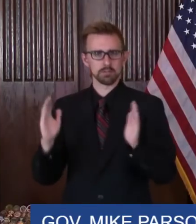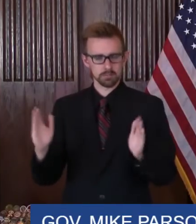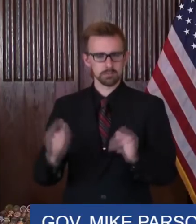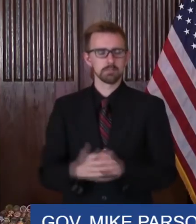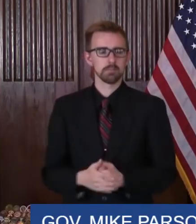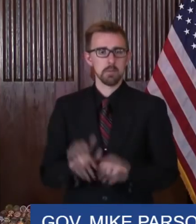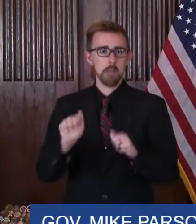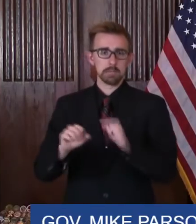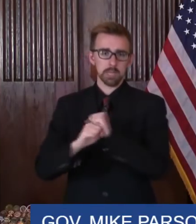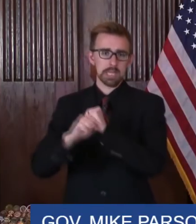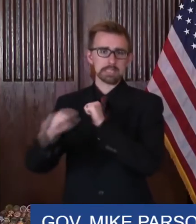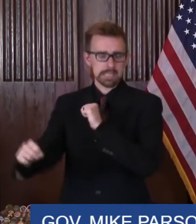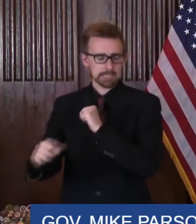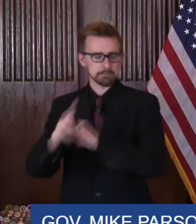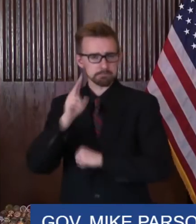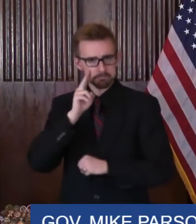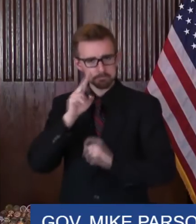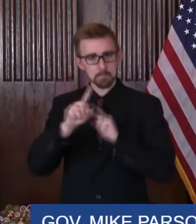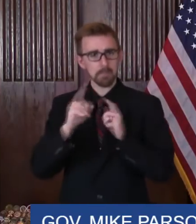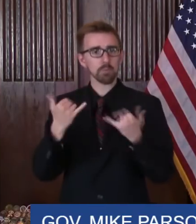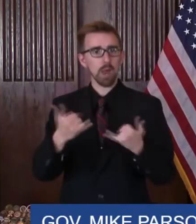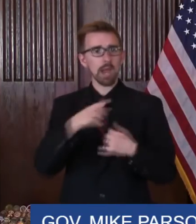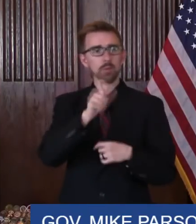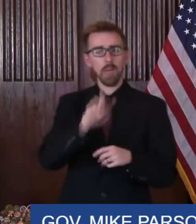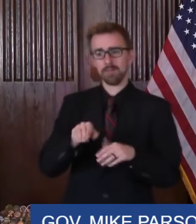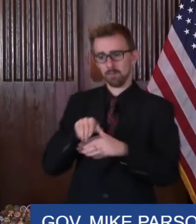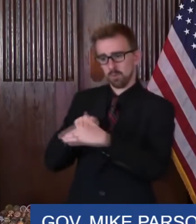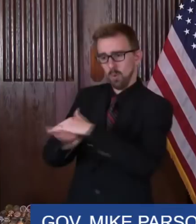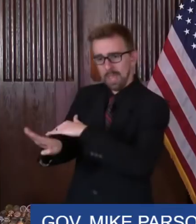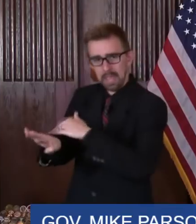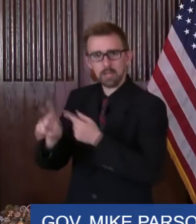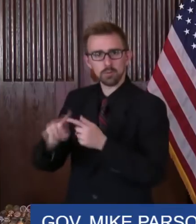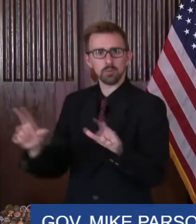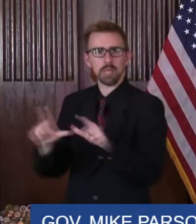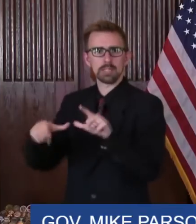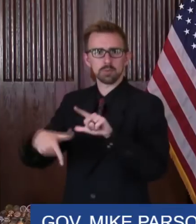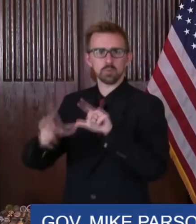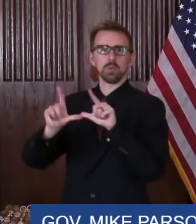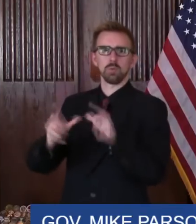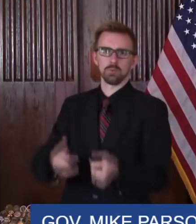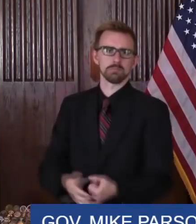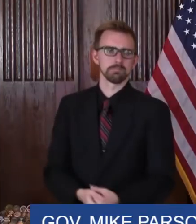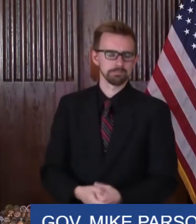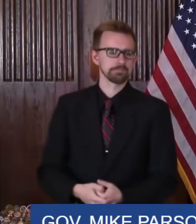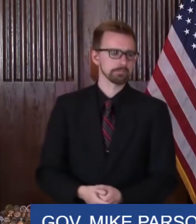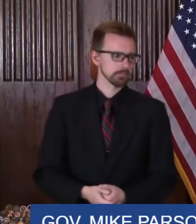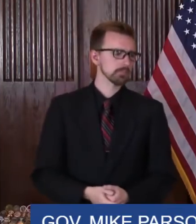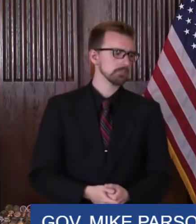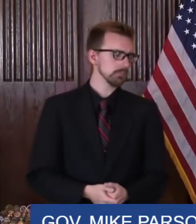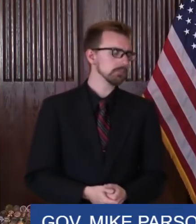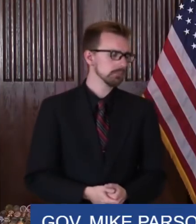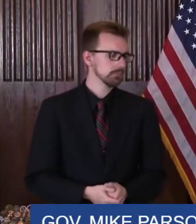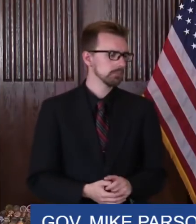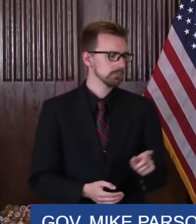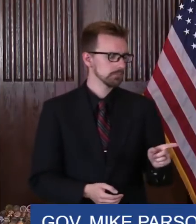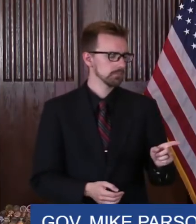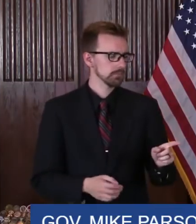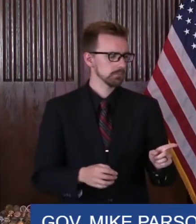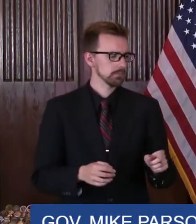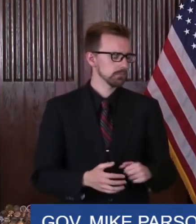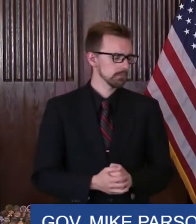be extended, but right now you don't have to go in and get your license renewed. All right, thank you. This question is from